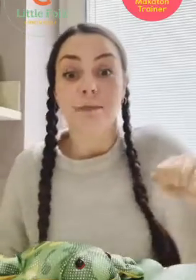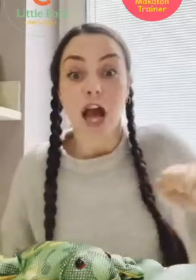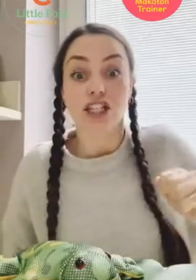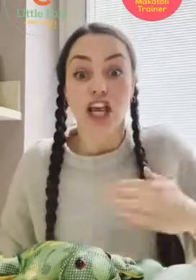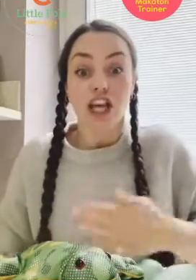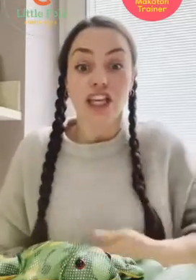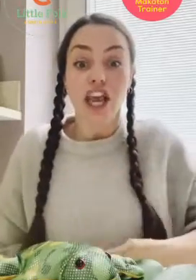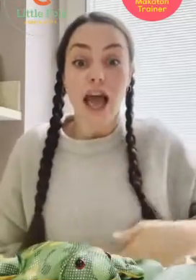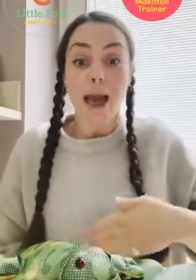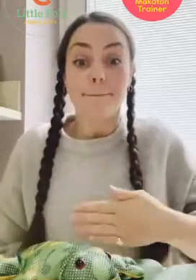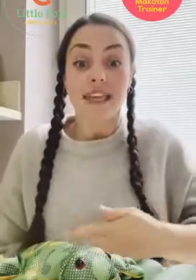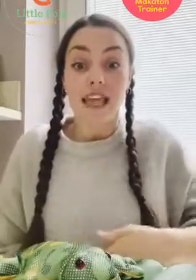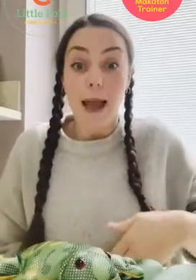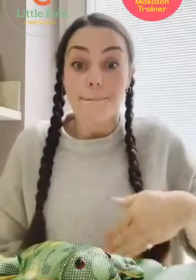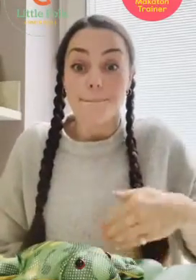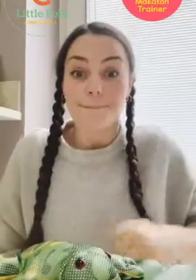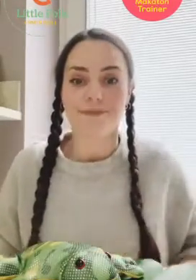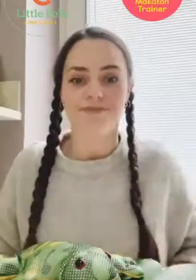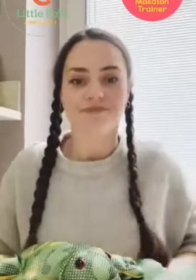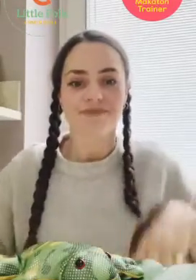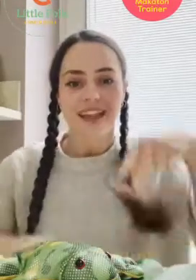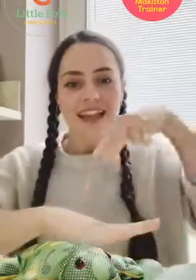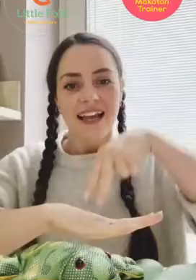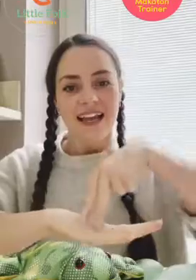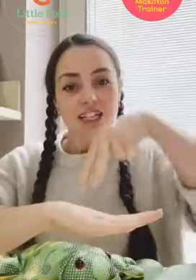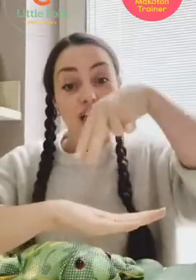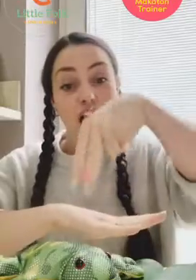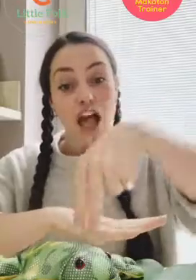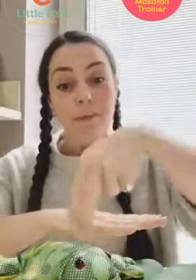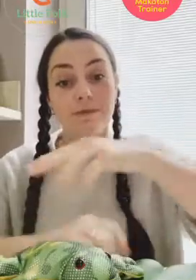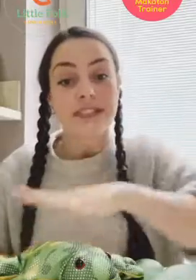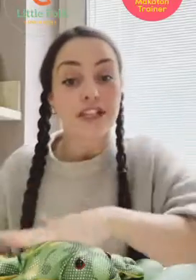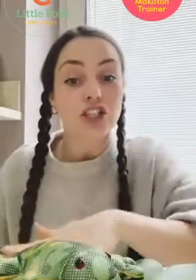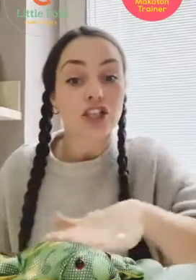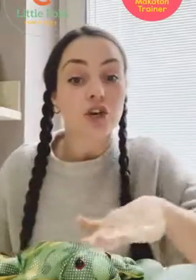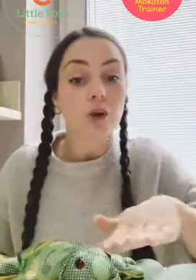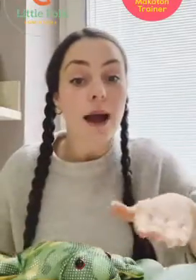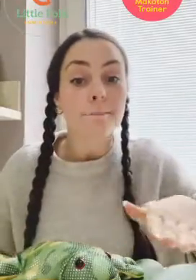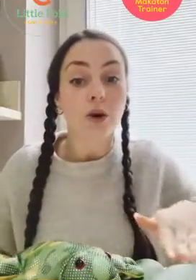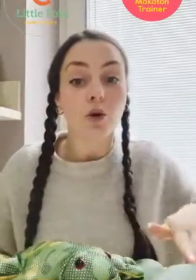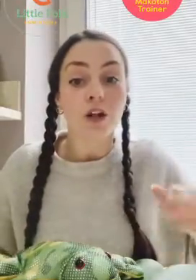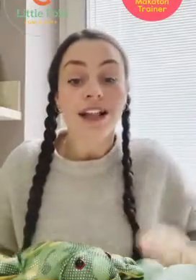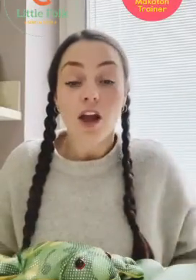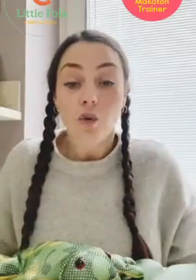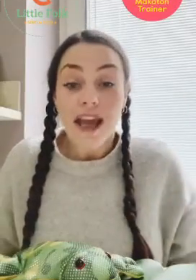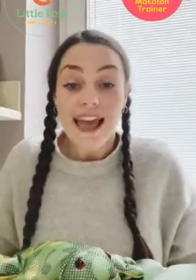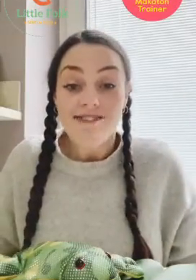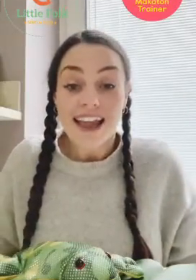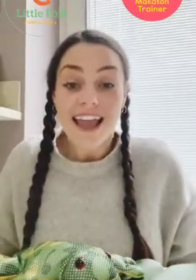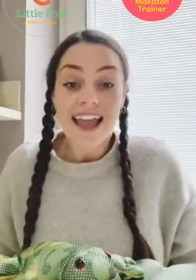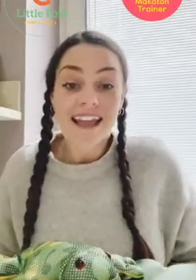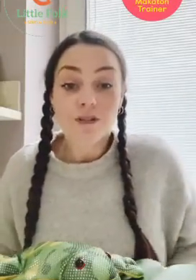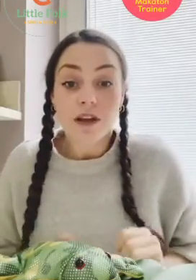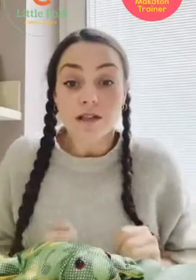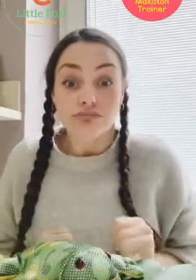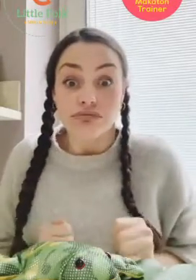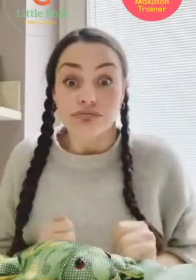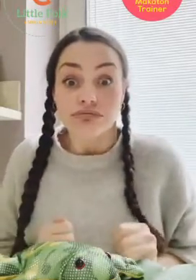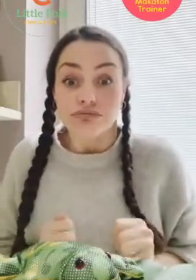bugs. Yum, yum! One jumped into a pool where it was nice and